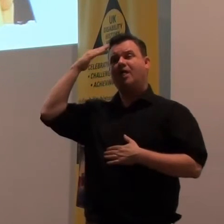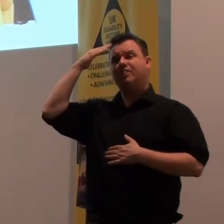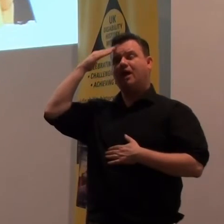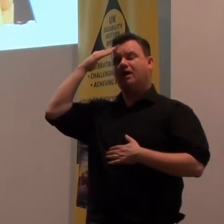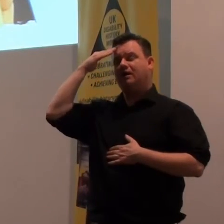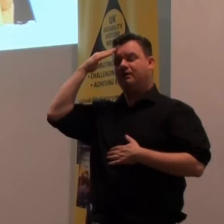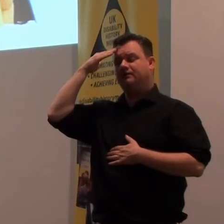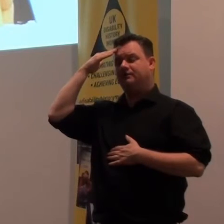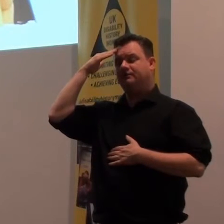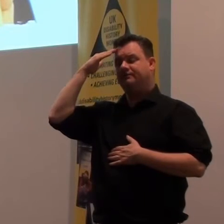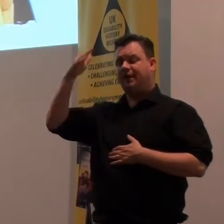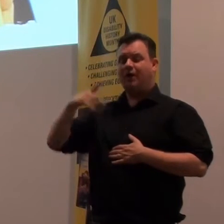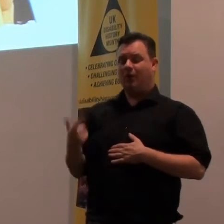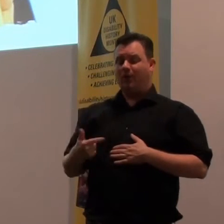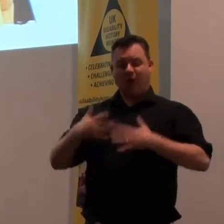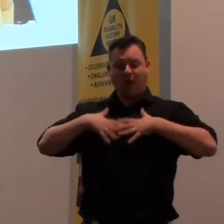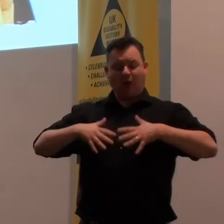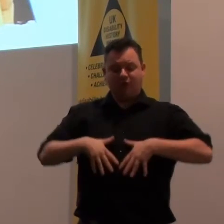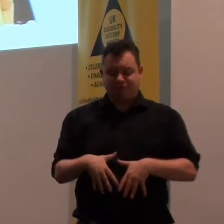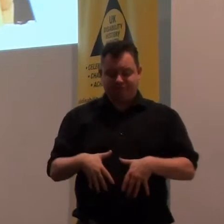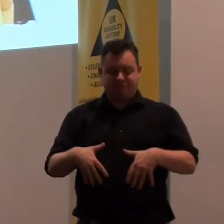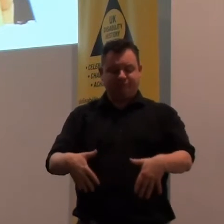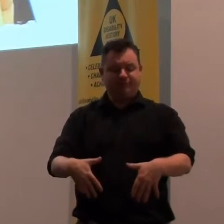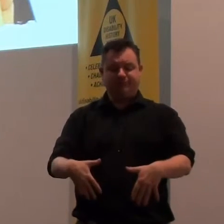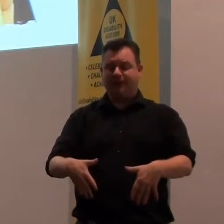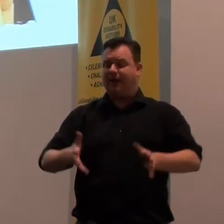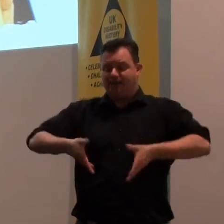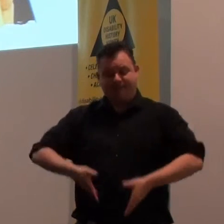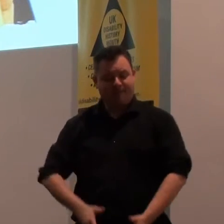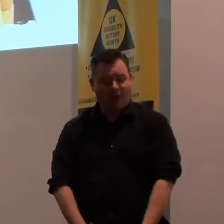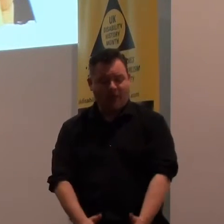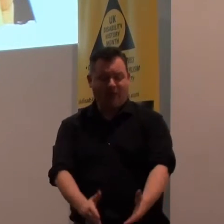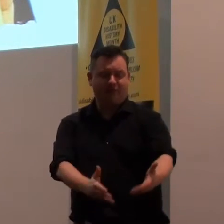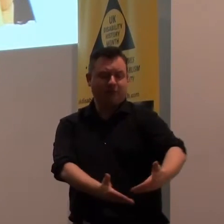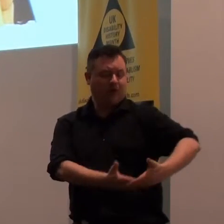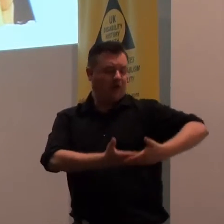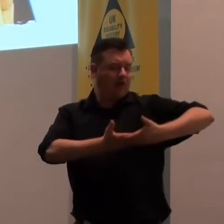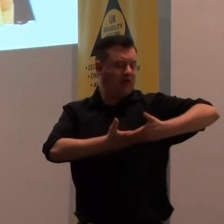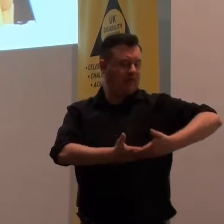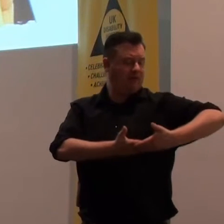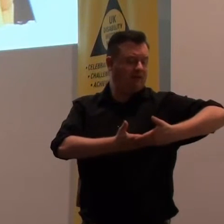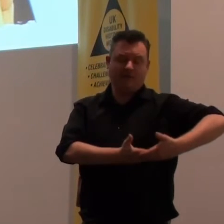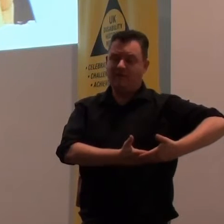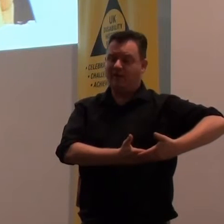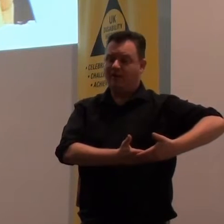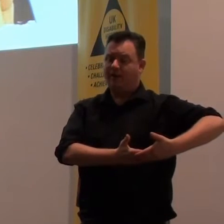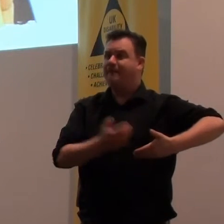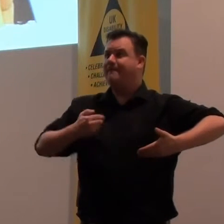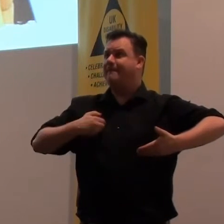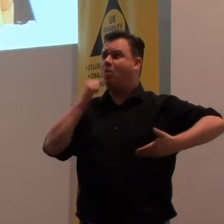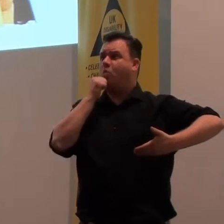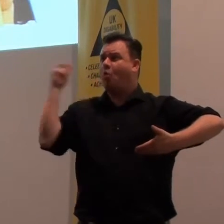All decked out in maternity clothes, my body giving life to another. Settled in my own warm